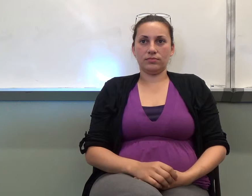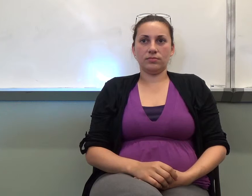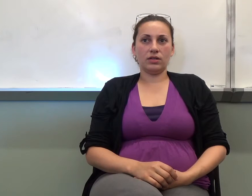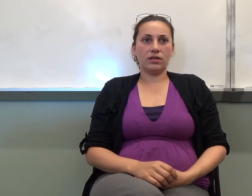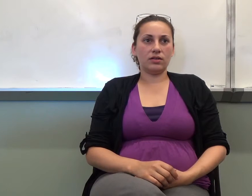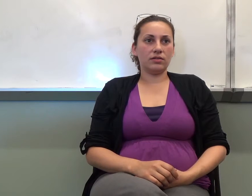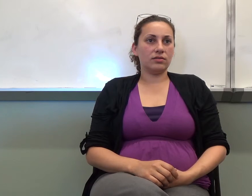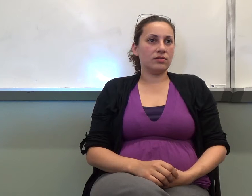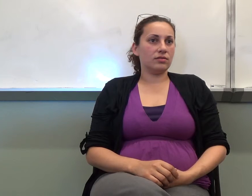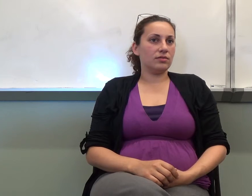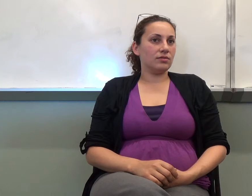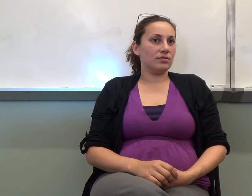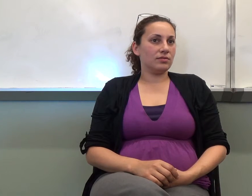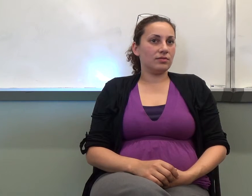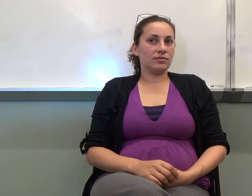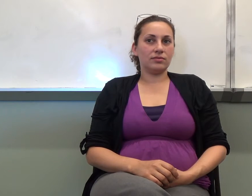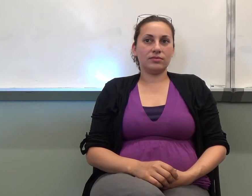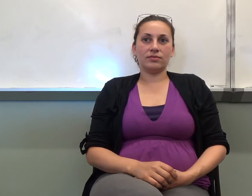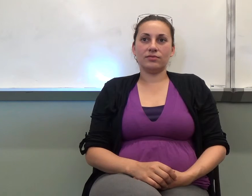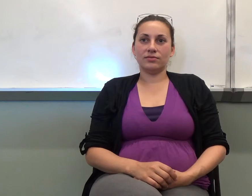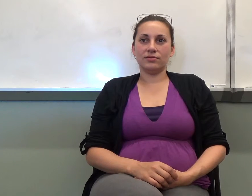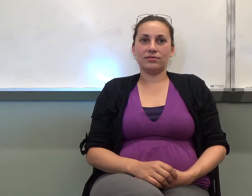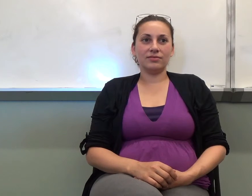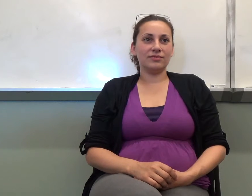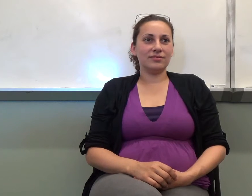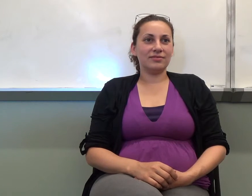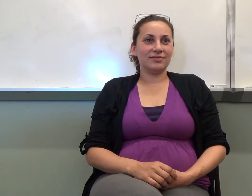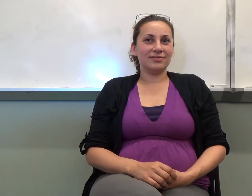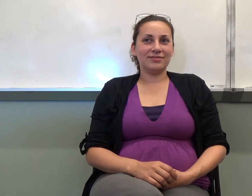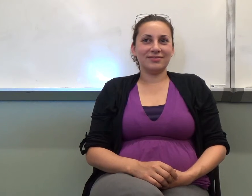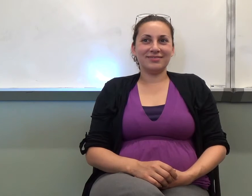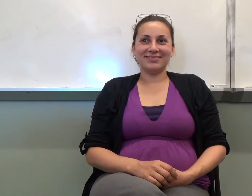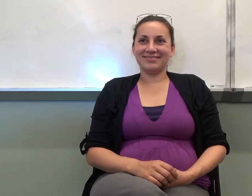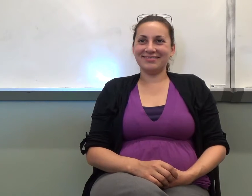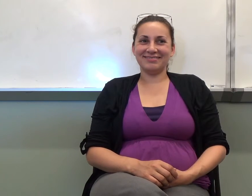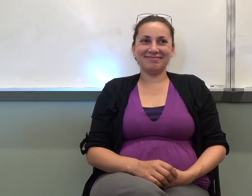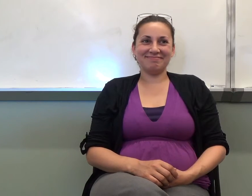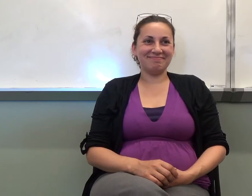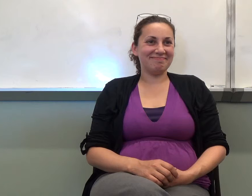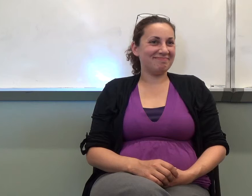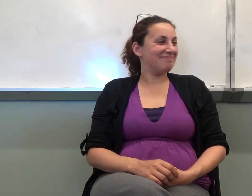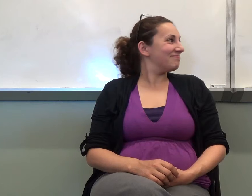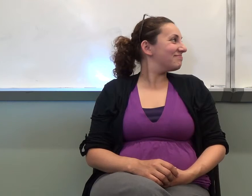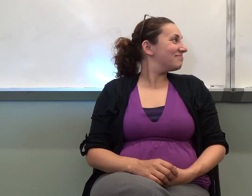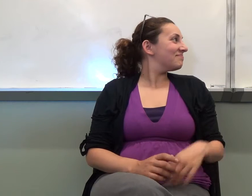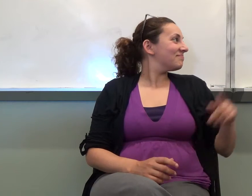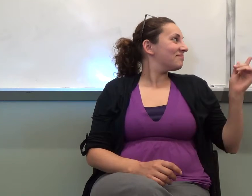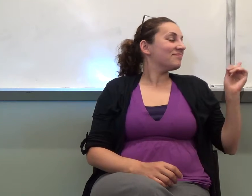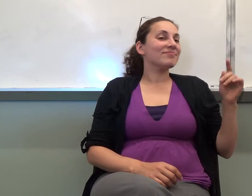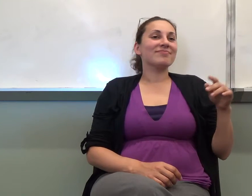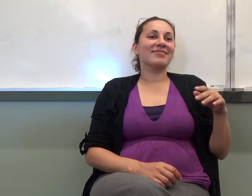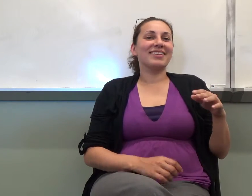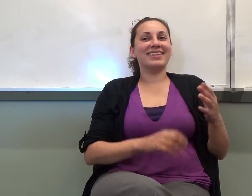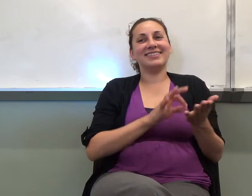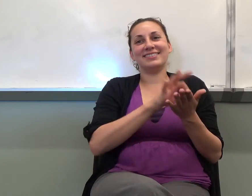start at this one and go over 76.5, 10, 20, 30, 40, 50, 60,